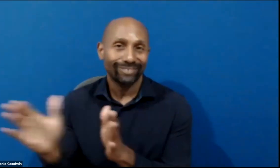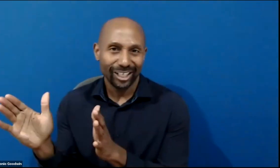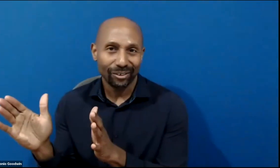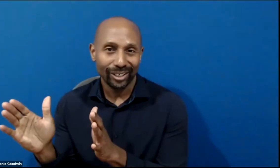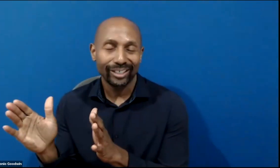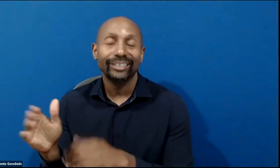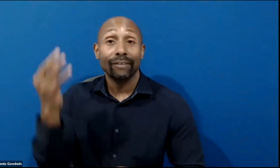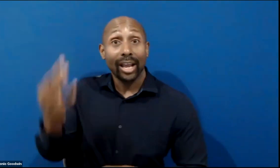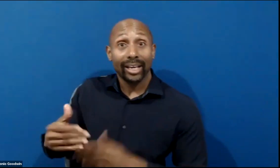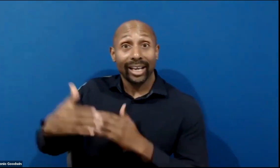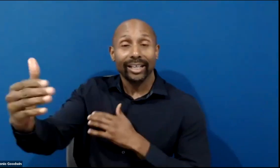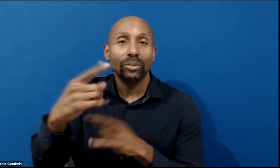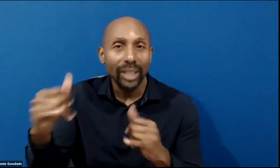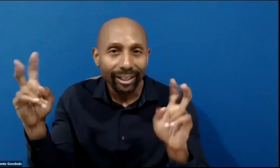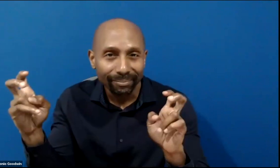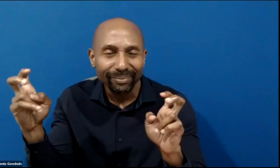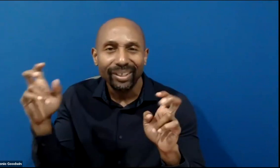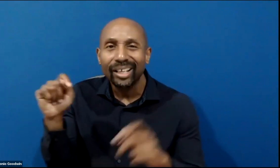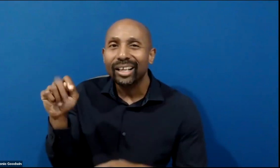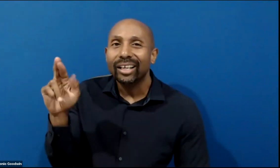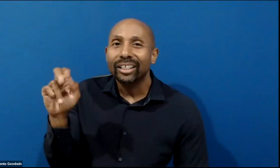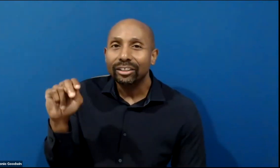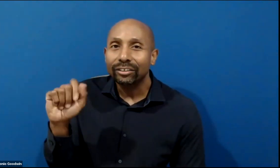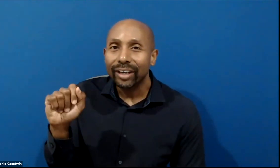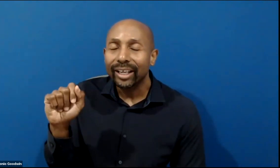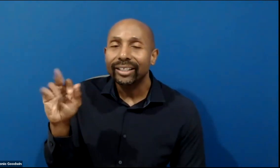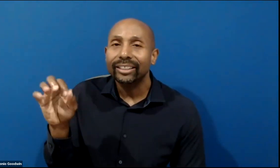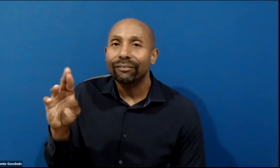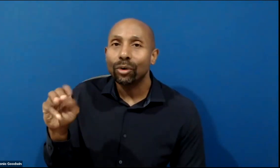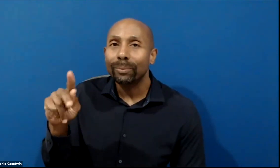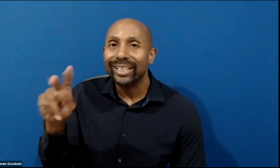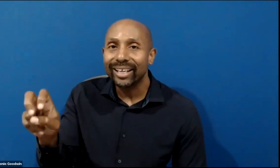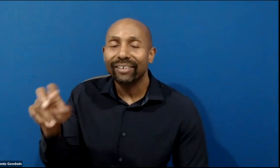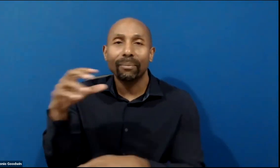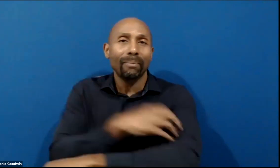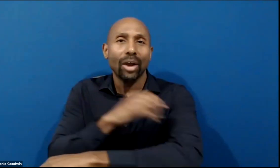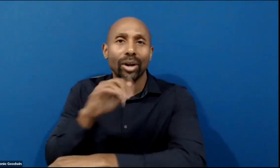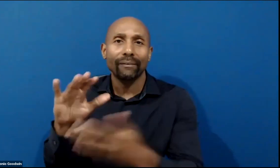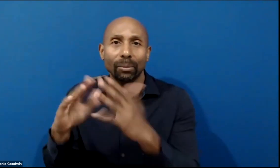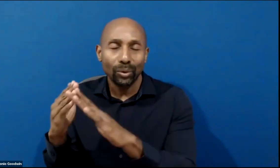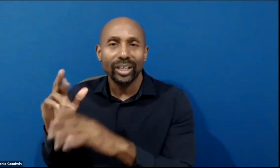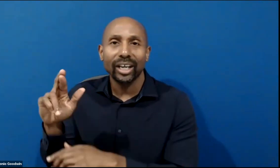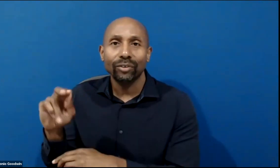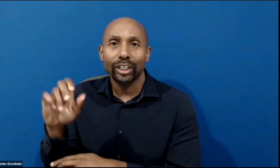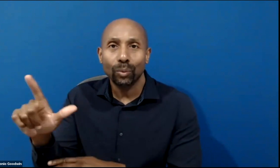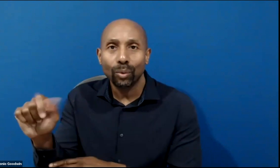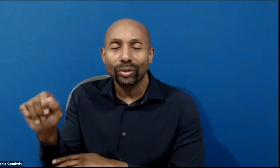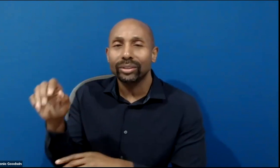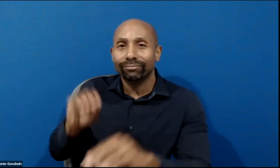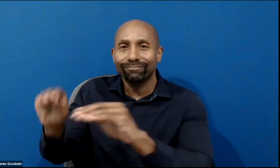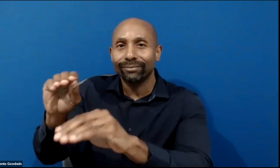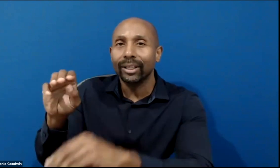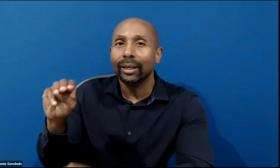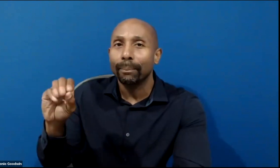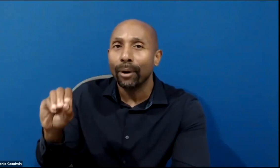the transformative power of community mobility rituals. My name is Lonnie Swain. I'm going to be one of your hosts